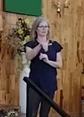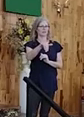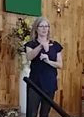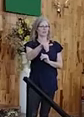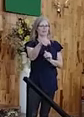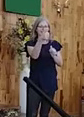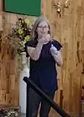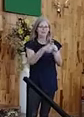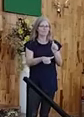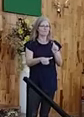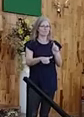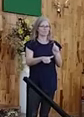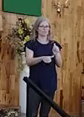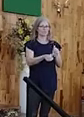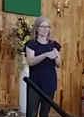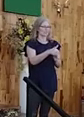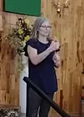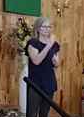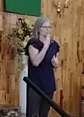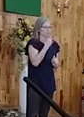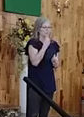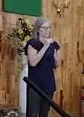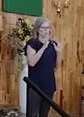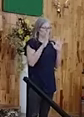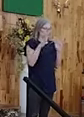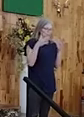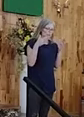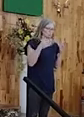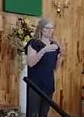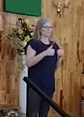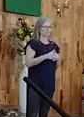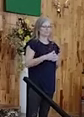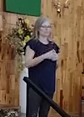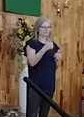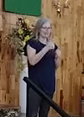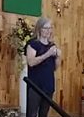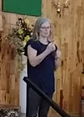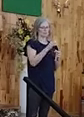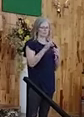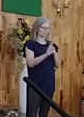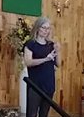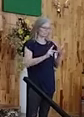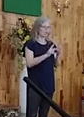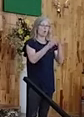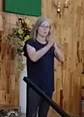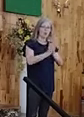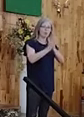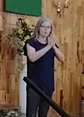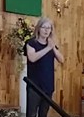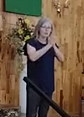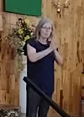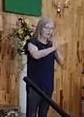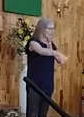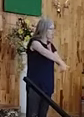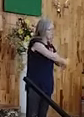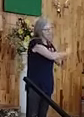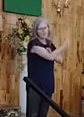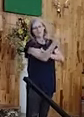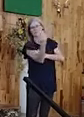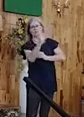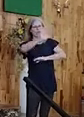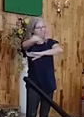every loyal Jew, every one of the chosen people, prayed every morning and